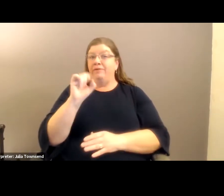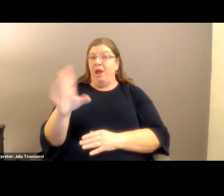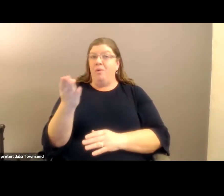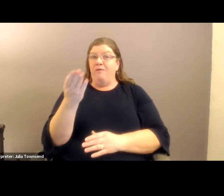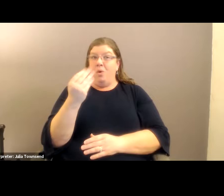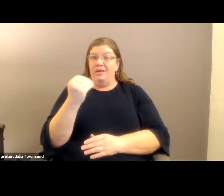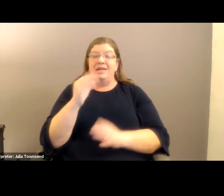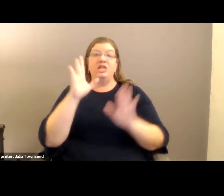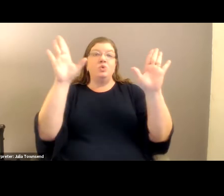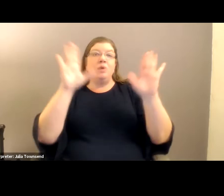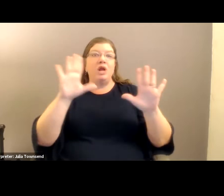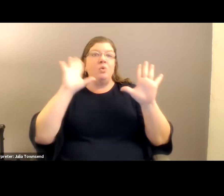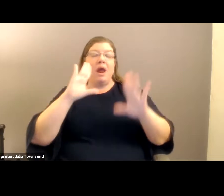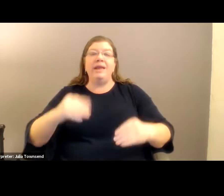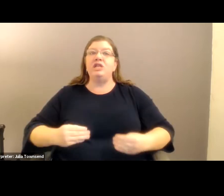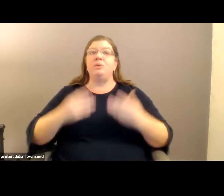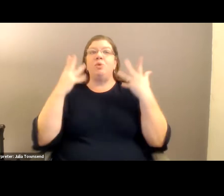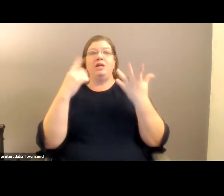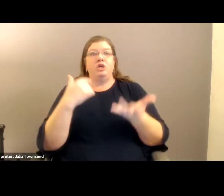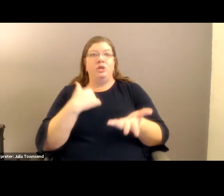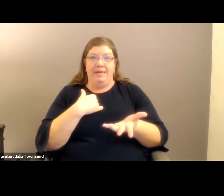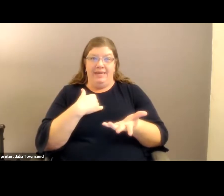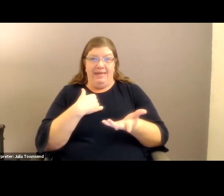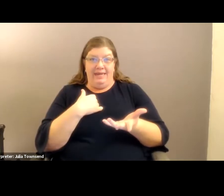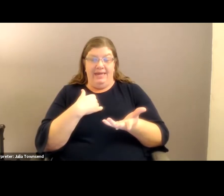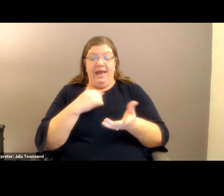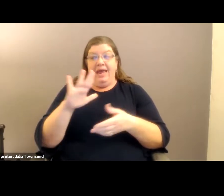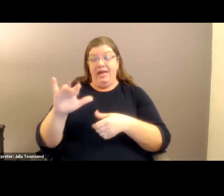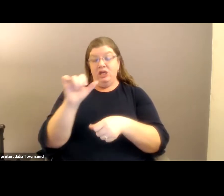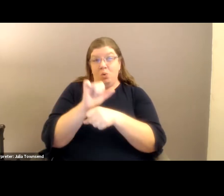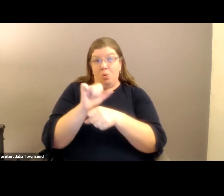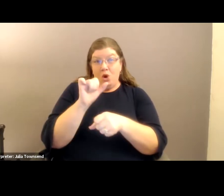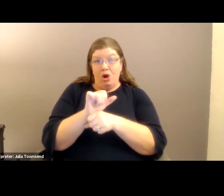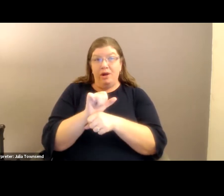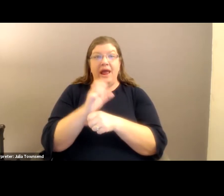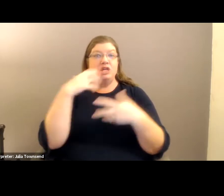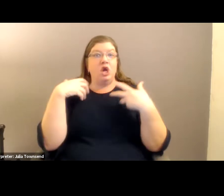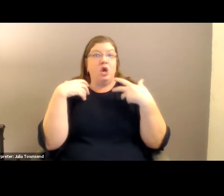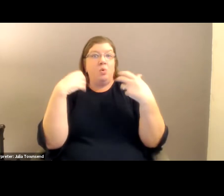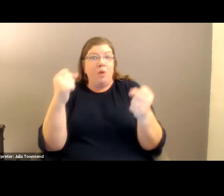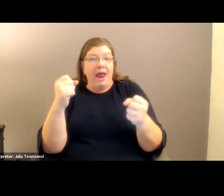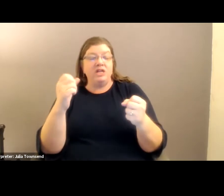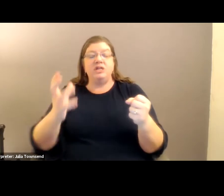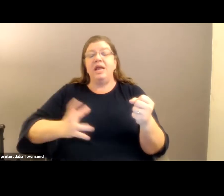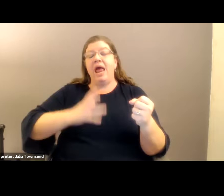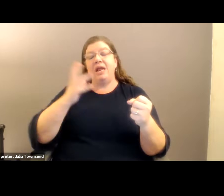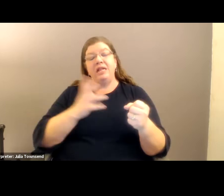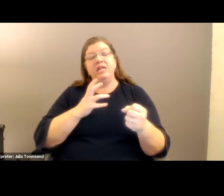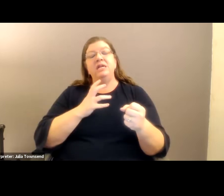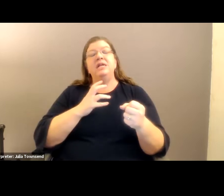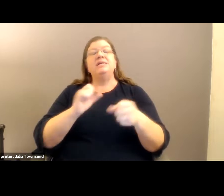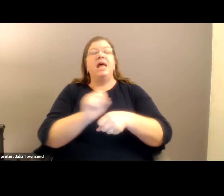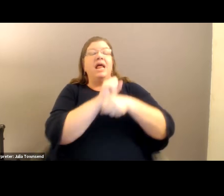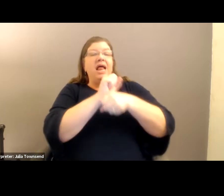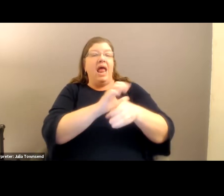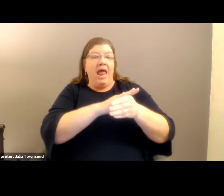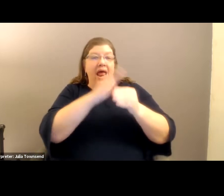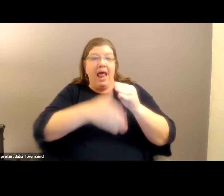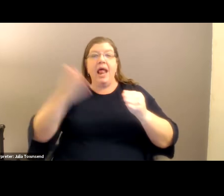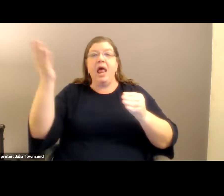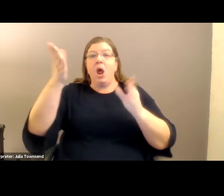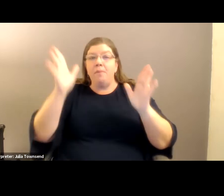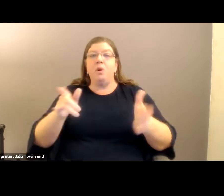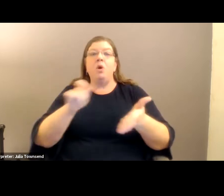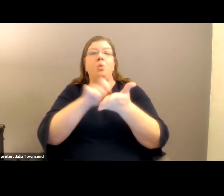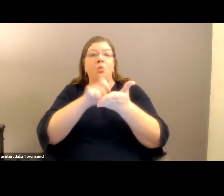great inspiration to me, and his work as a courageous and eloquent abolitionist, orator,